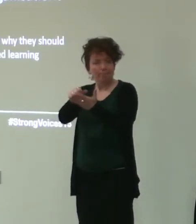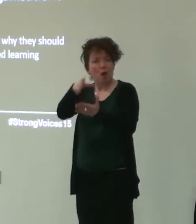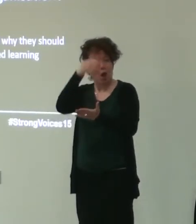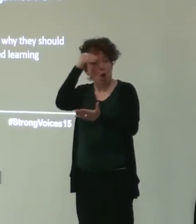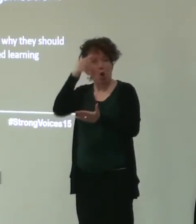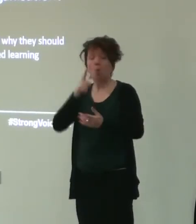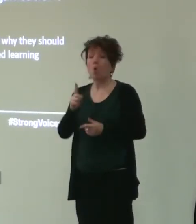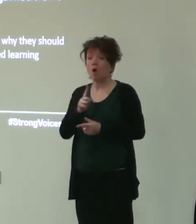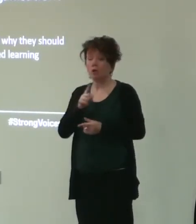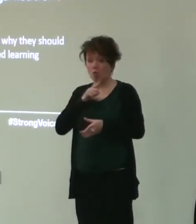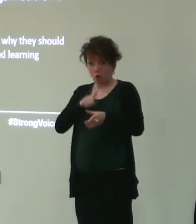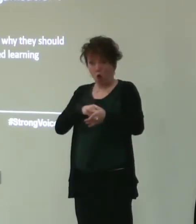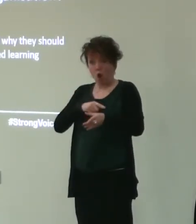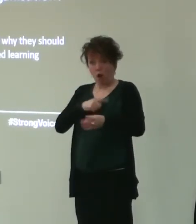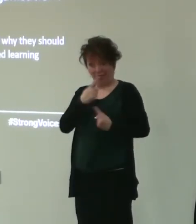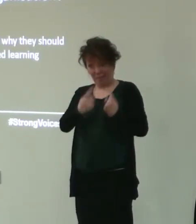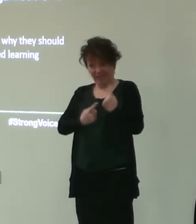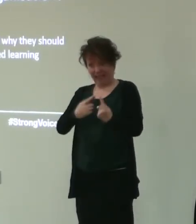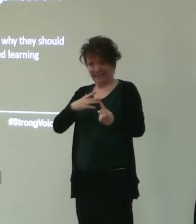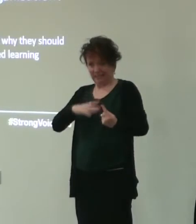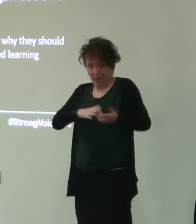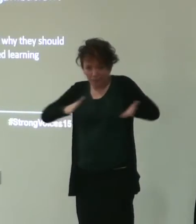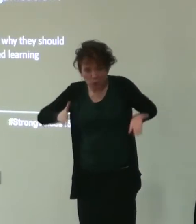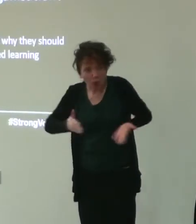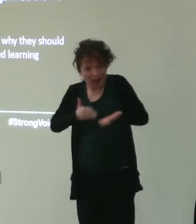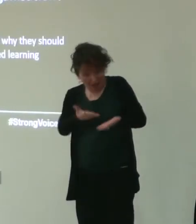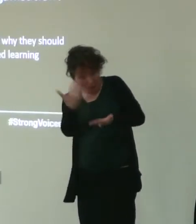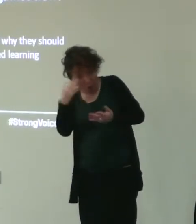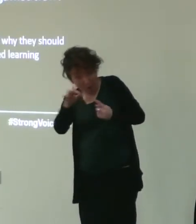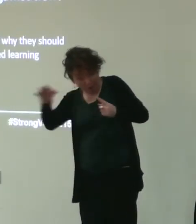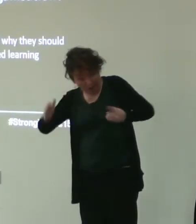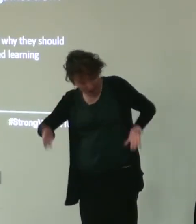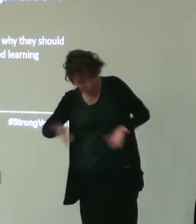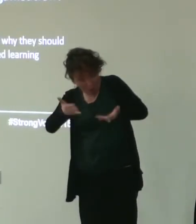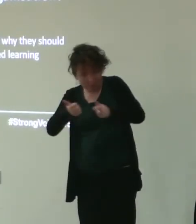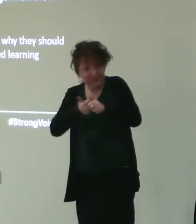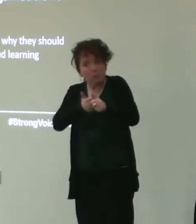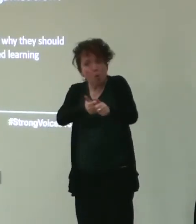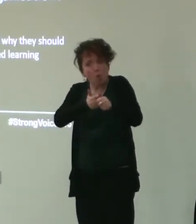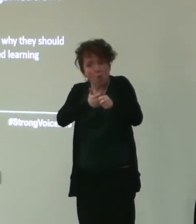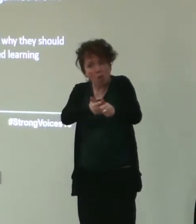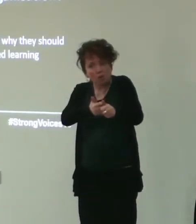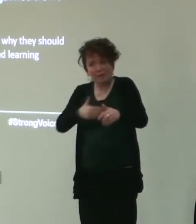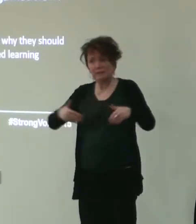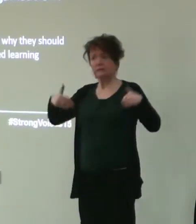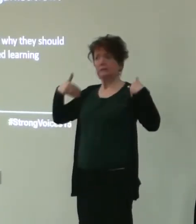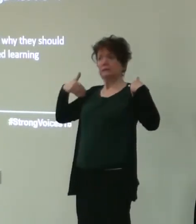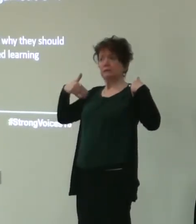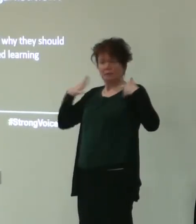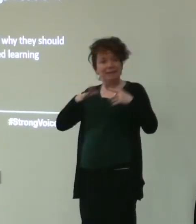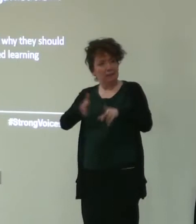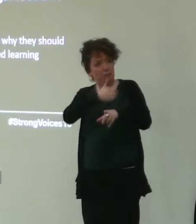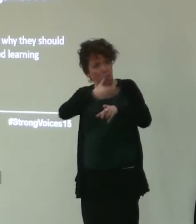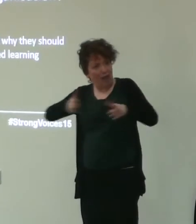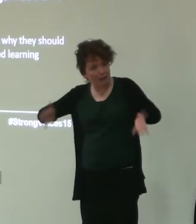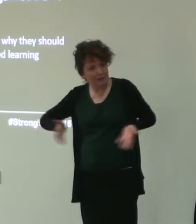people themselves need encouragement to apply for these opportunities and support as well to be able to do that. And that